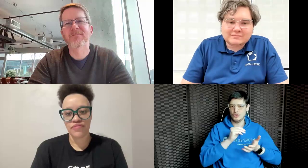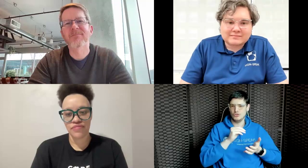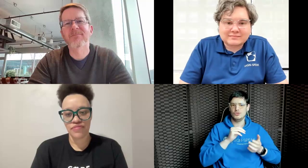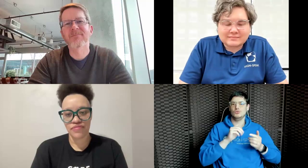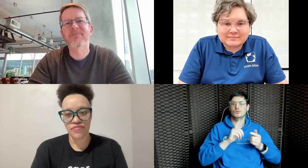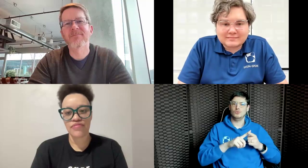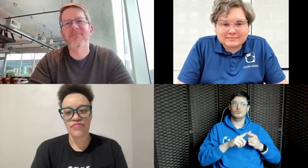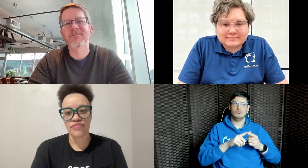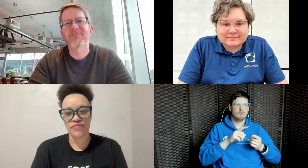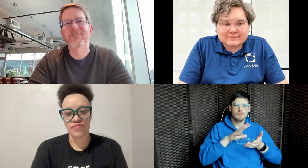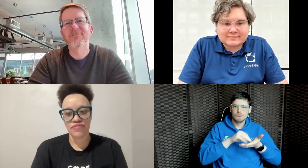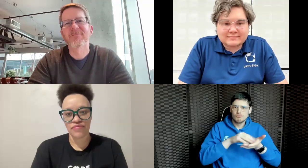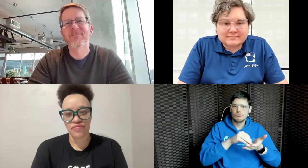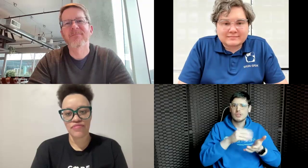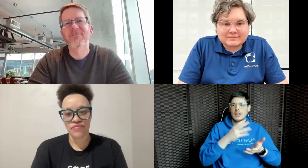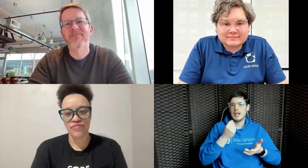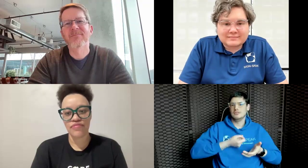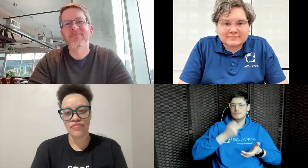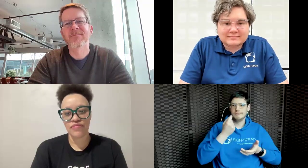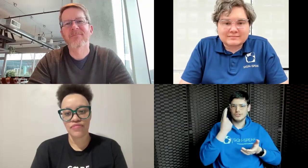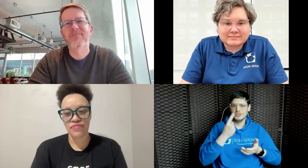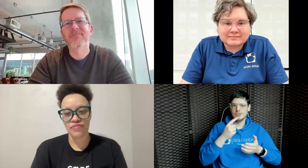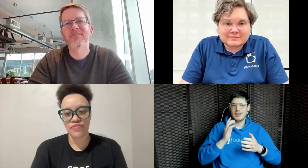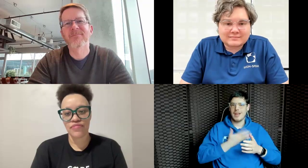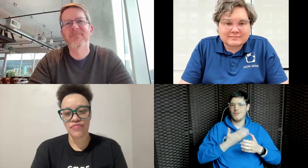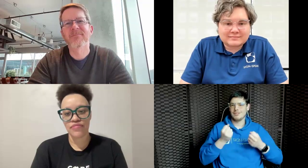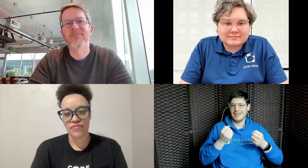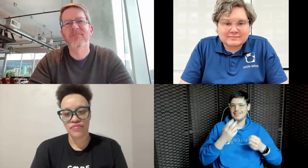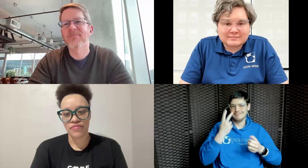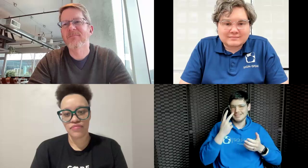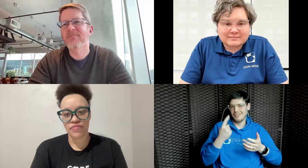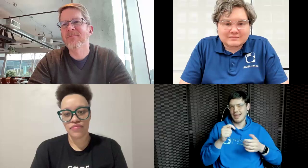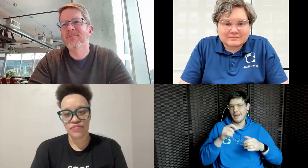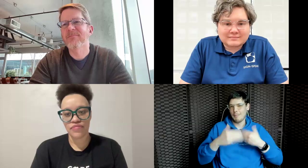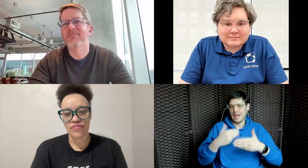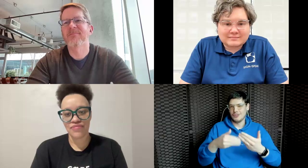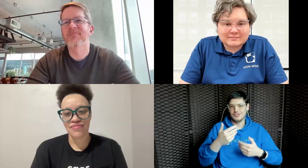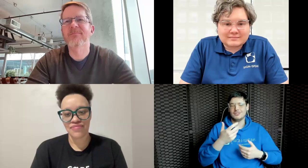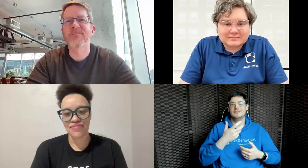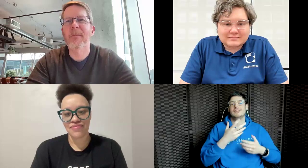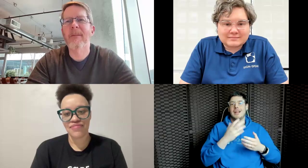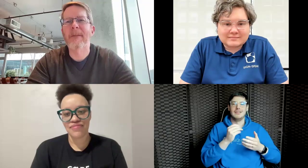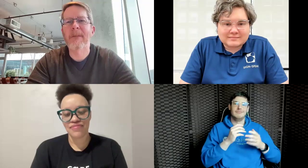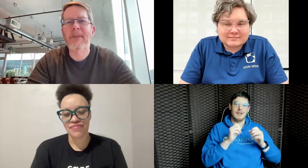provide for our machine learning models and to be able to continuously grow and to understand our signs and the